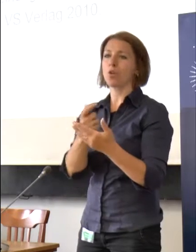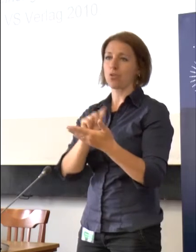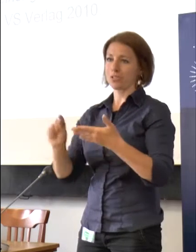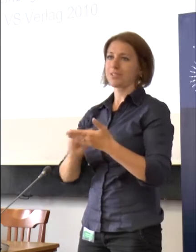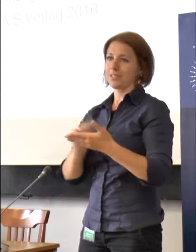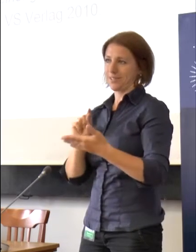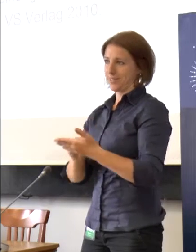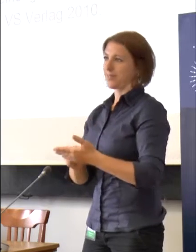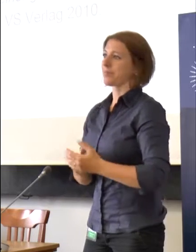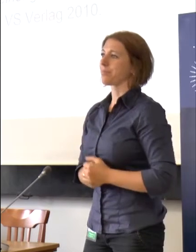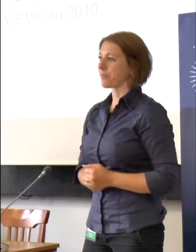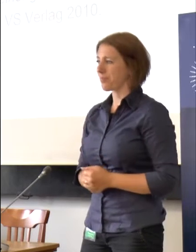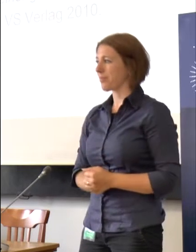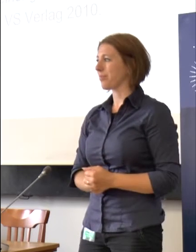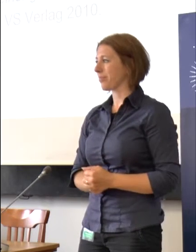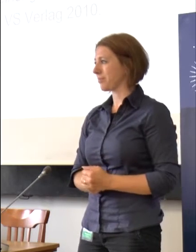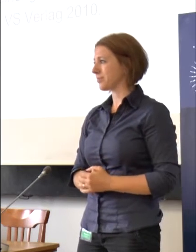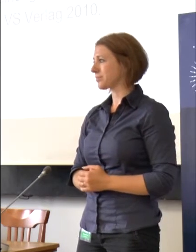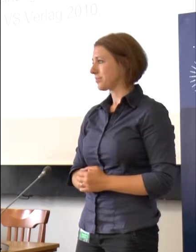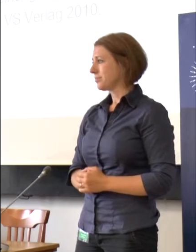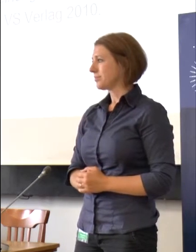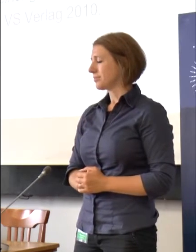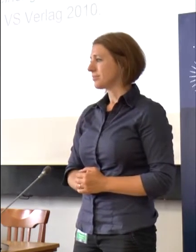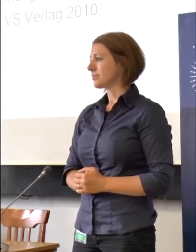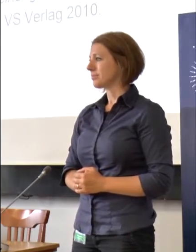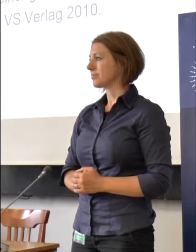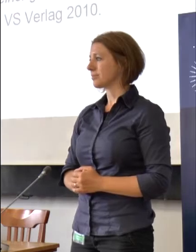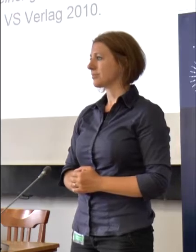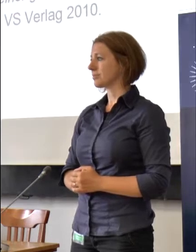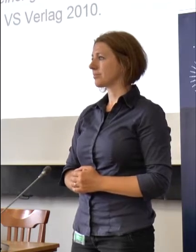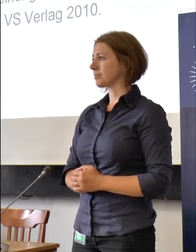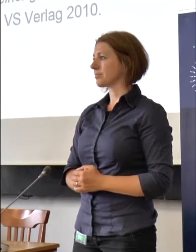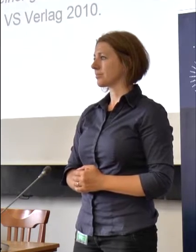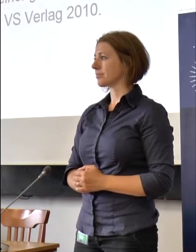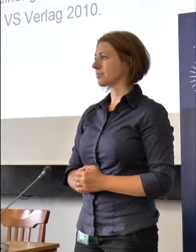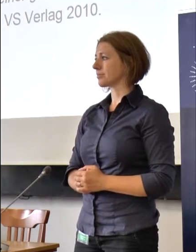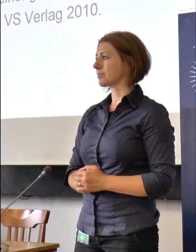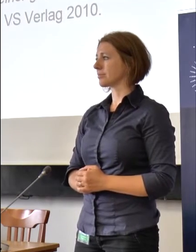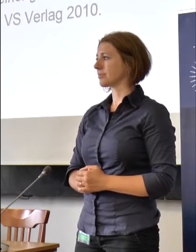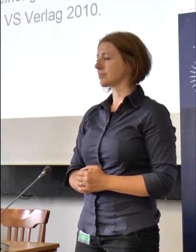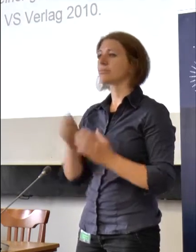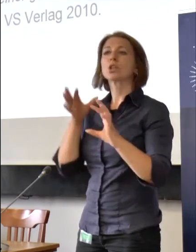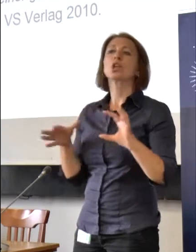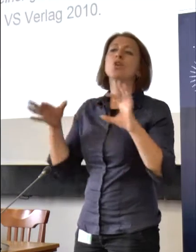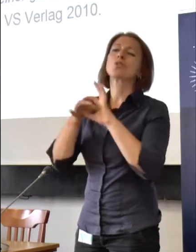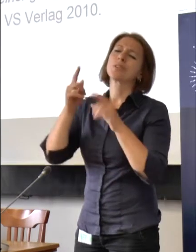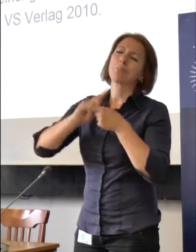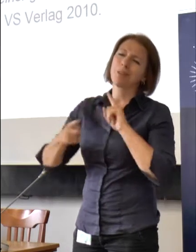capitalist thing, transnationales sprachliches Kapital als Ressource einer globalisierten Welt. So the only capital you